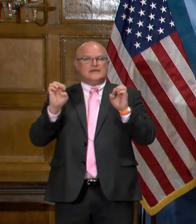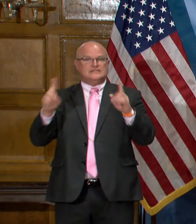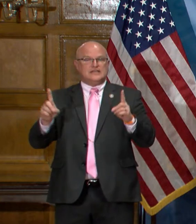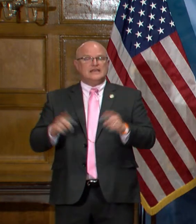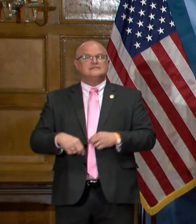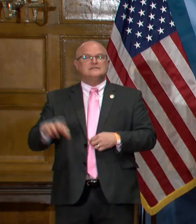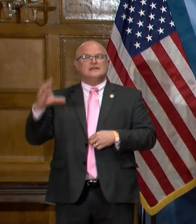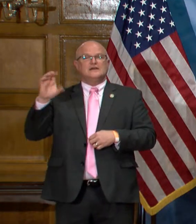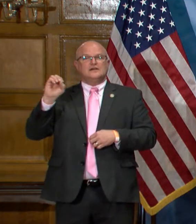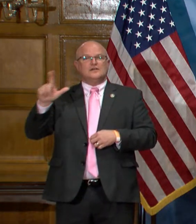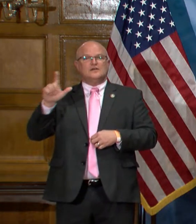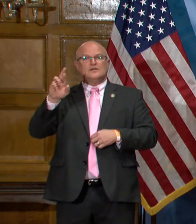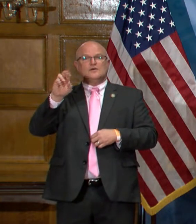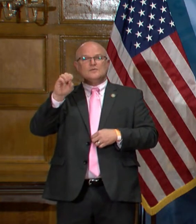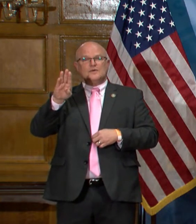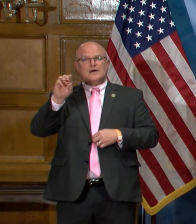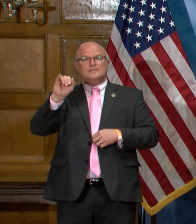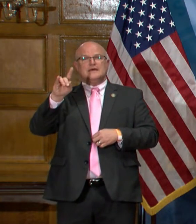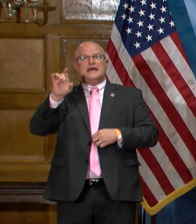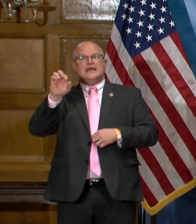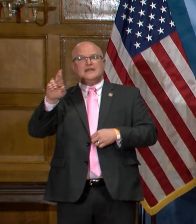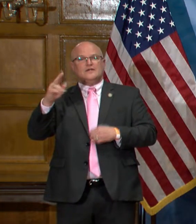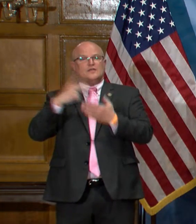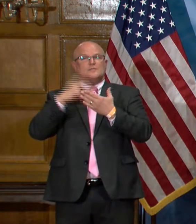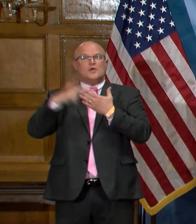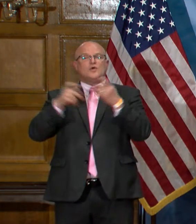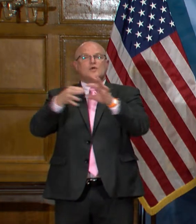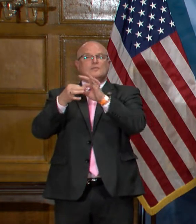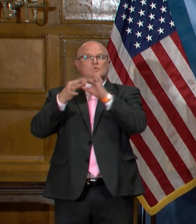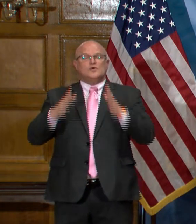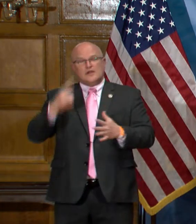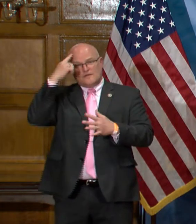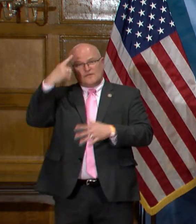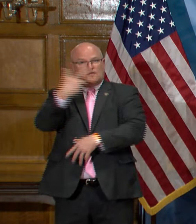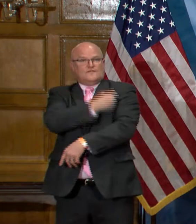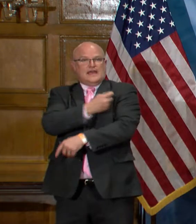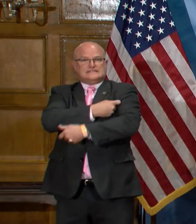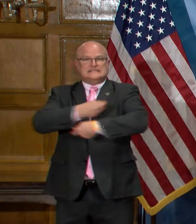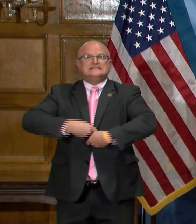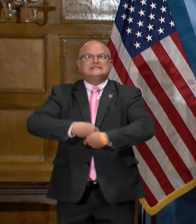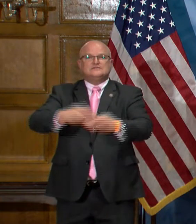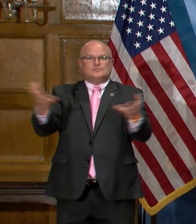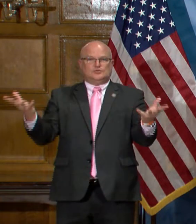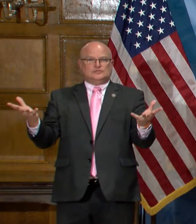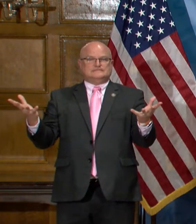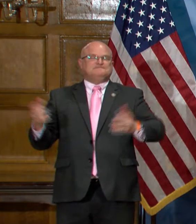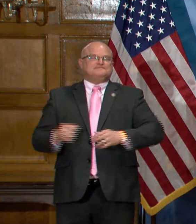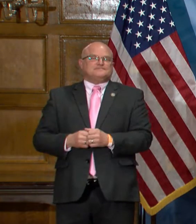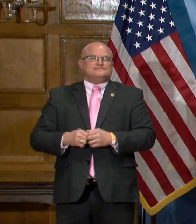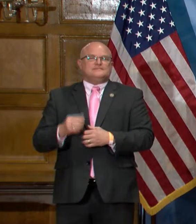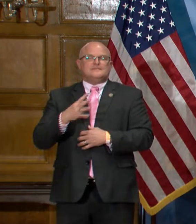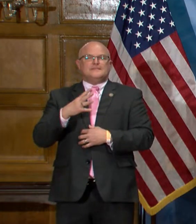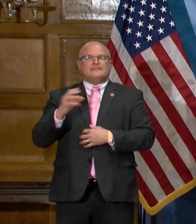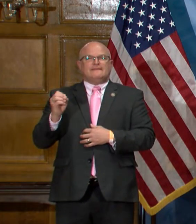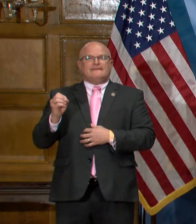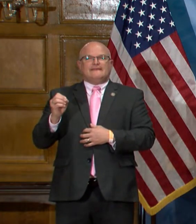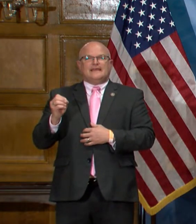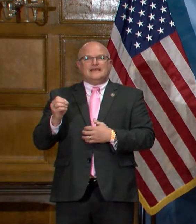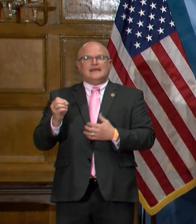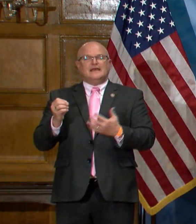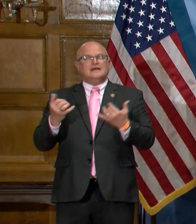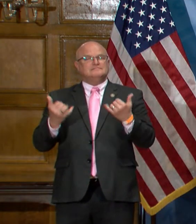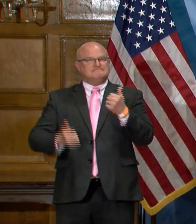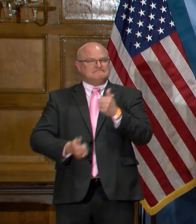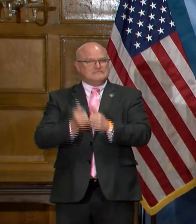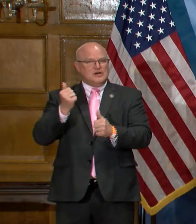have Colonel Rob Ader, who's our program coordinator for vaccine distribution. And primarily